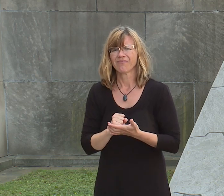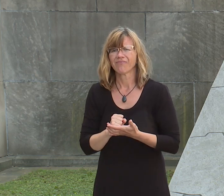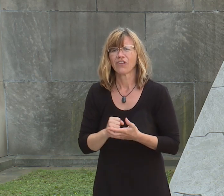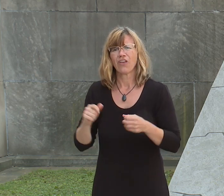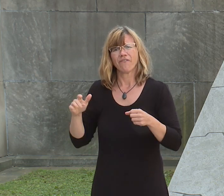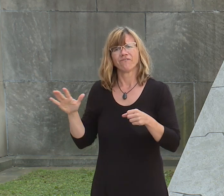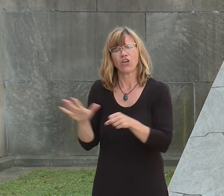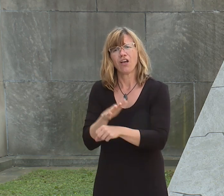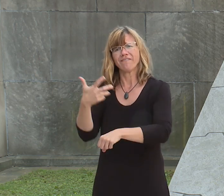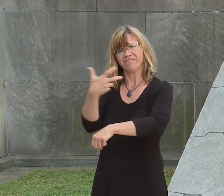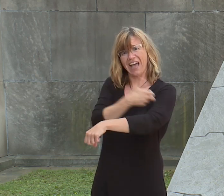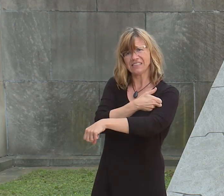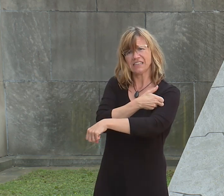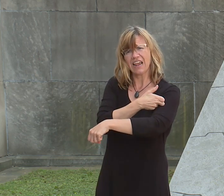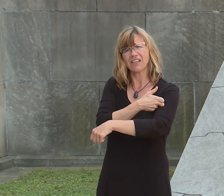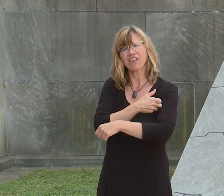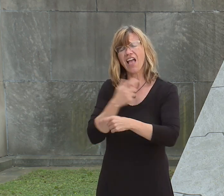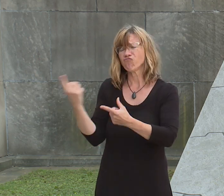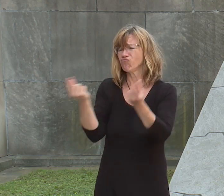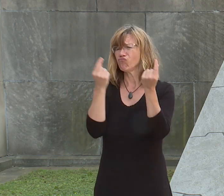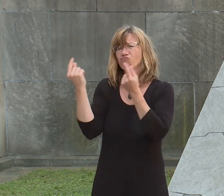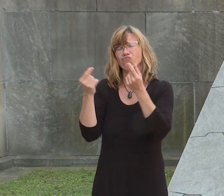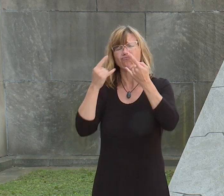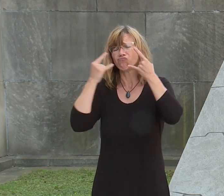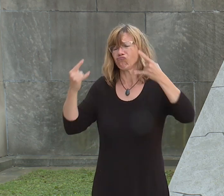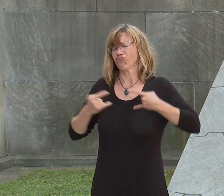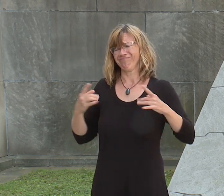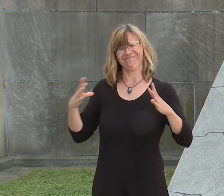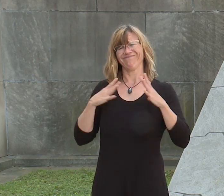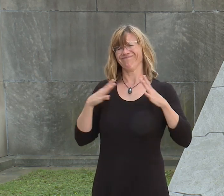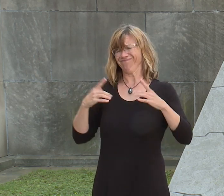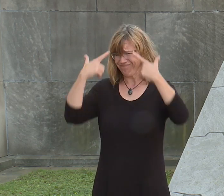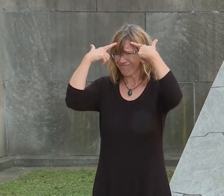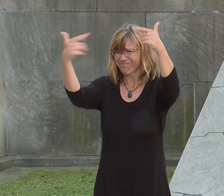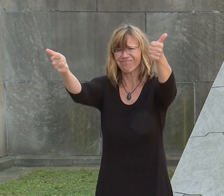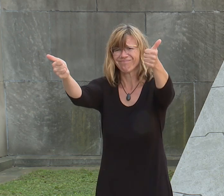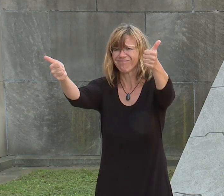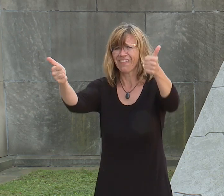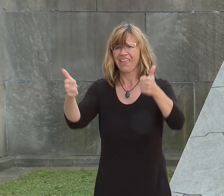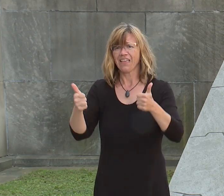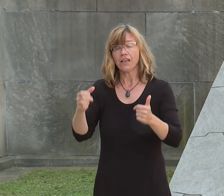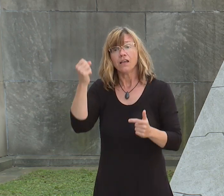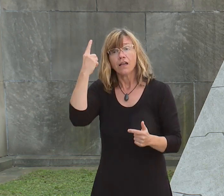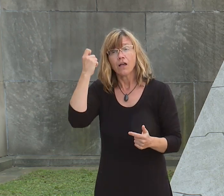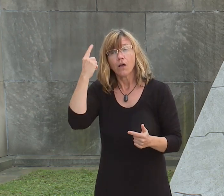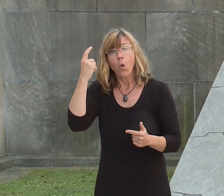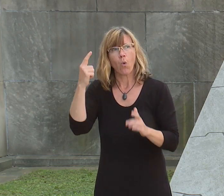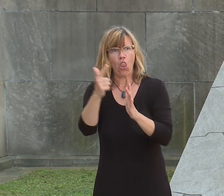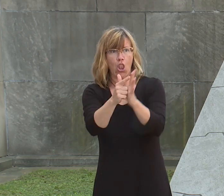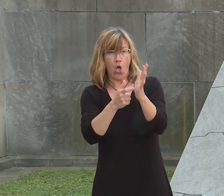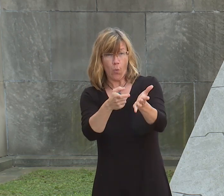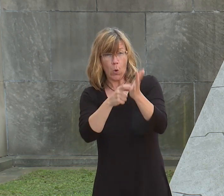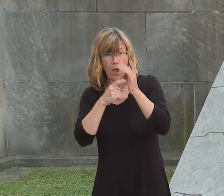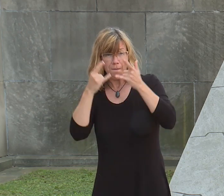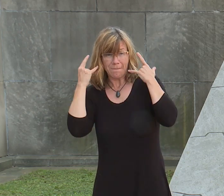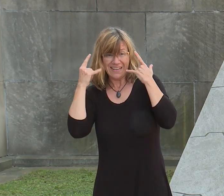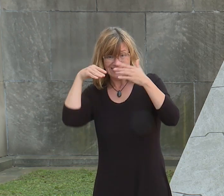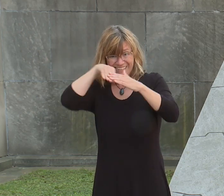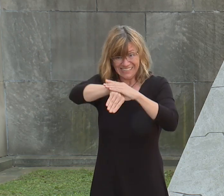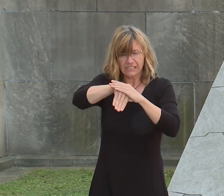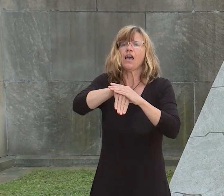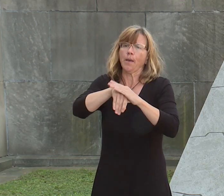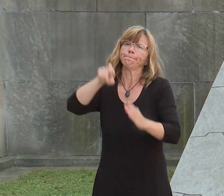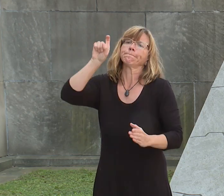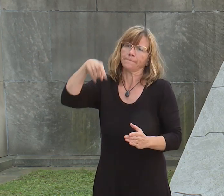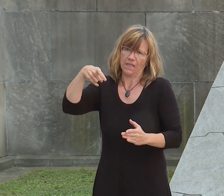activities without wearing a mask or physically distancing themselves except when required by our local laws, including at local businesses and any workplace